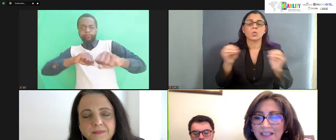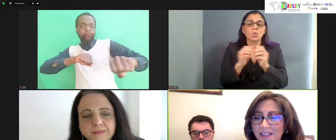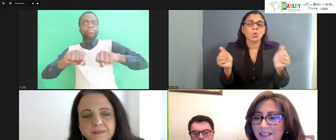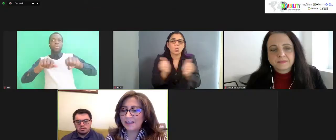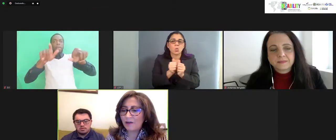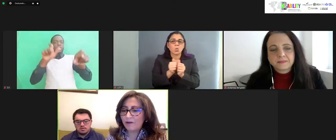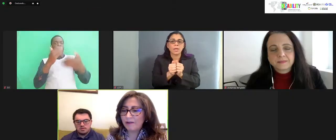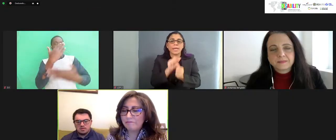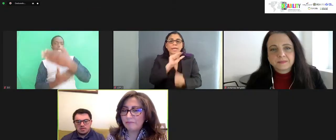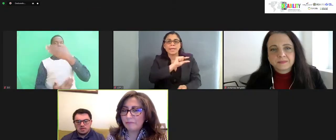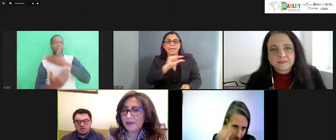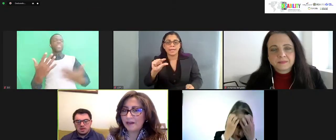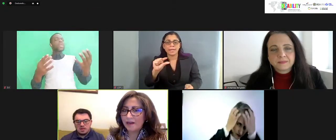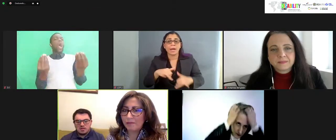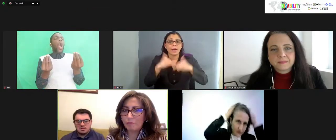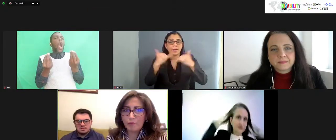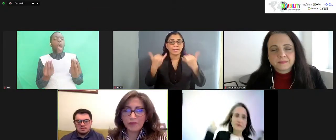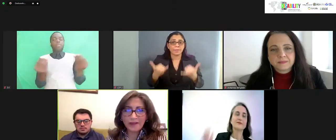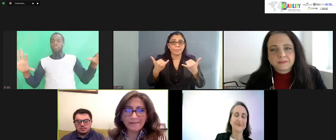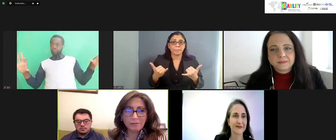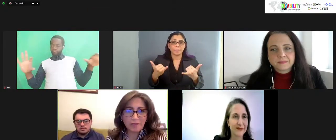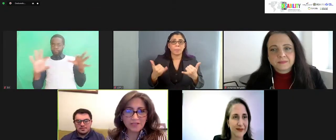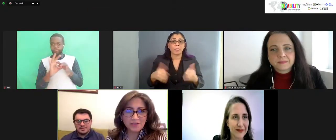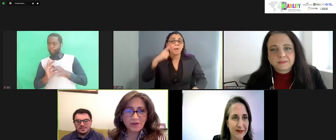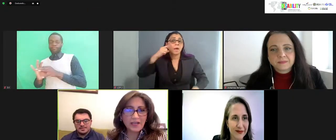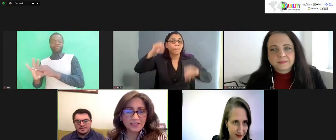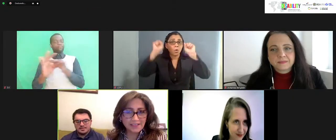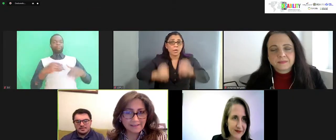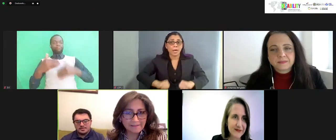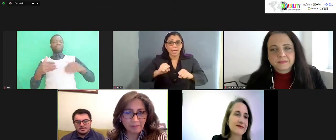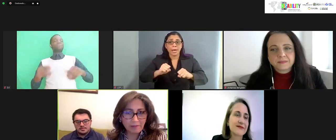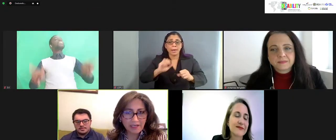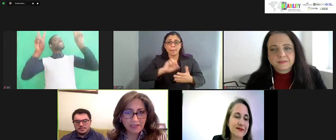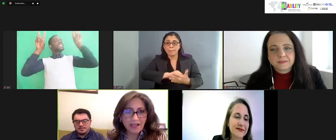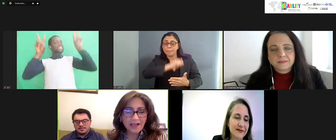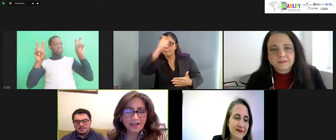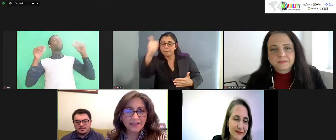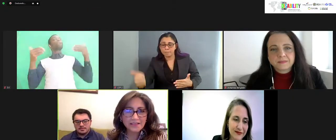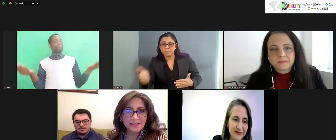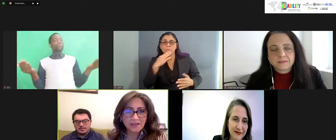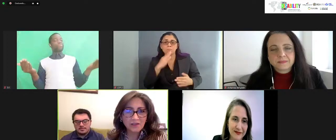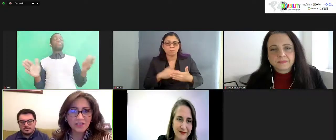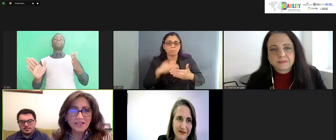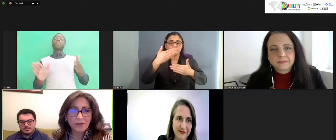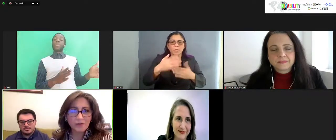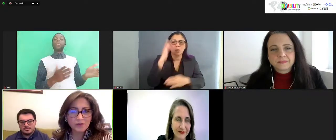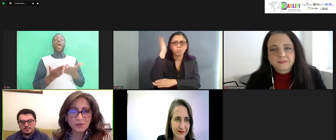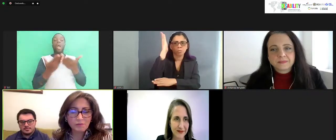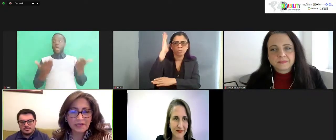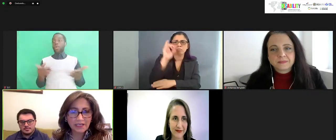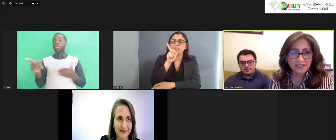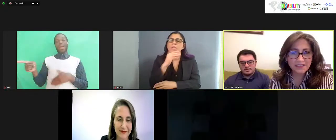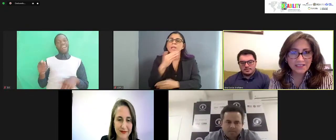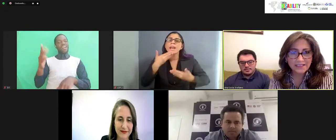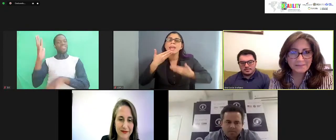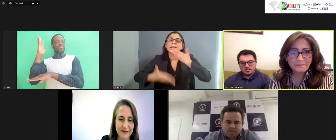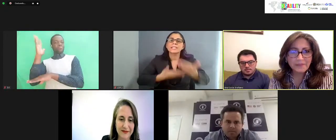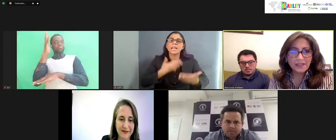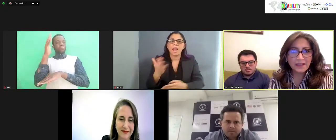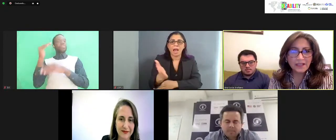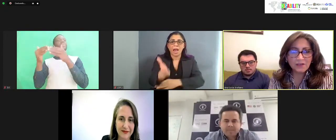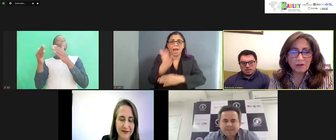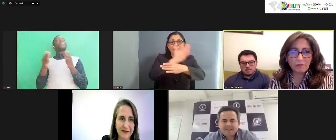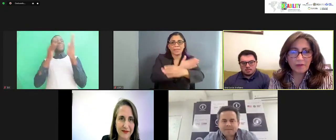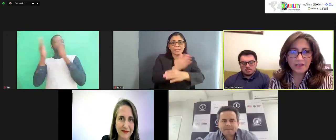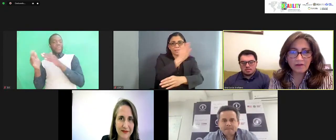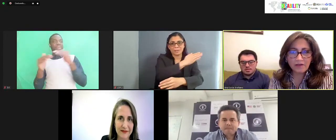people with disabilities through conjoined actions and now to be able to give the floor to the next panel i